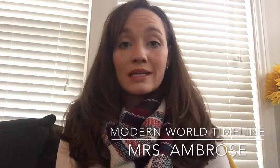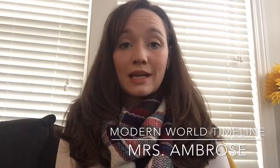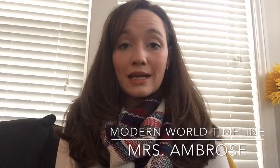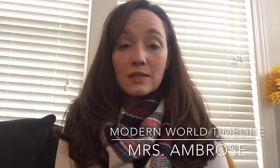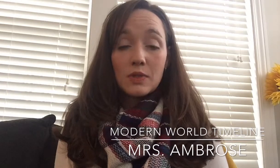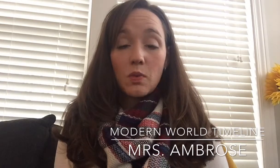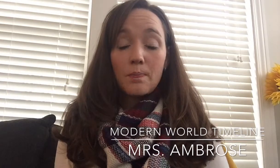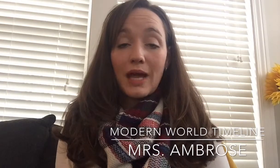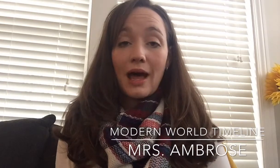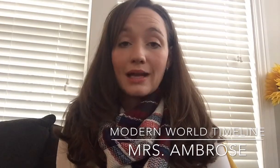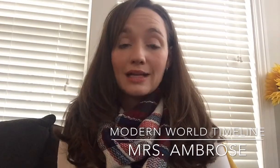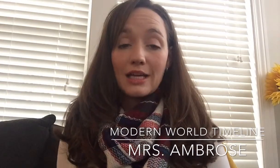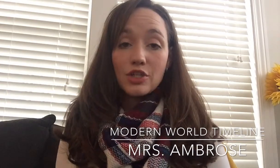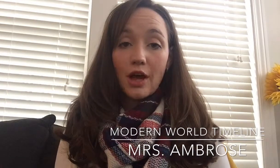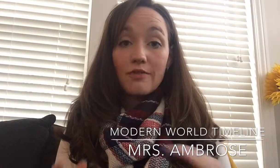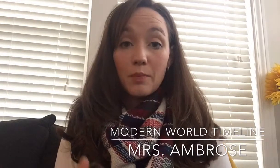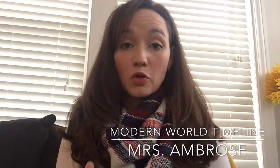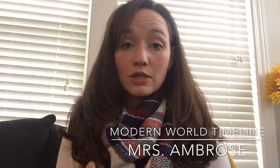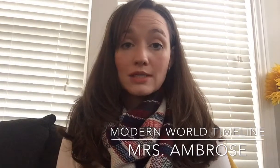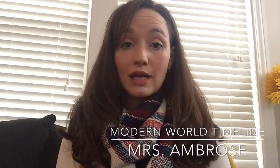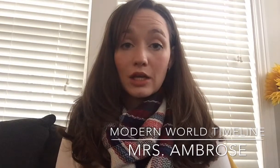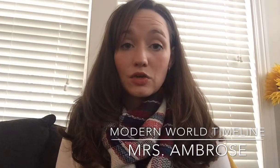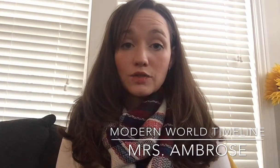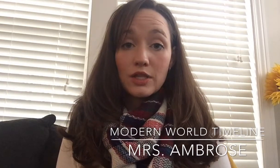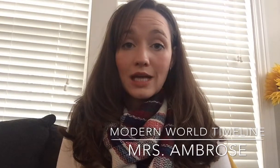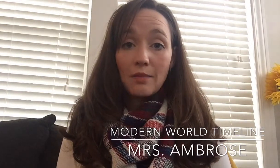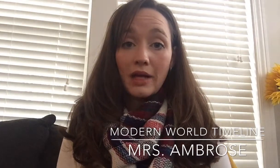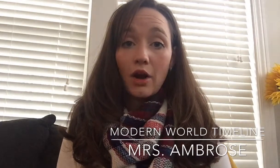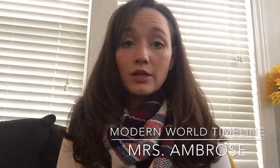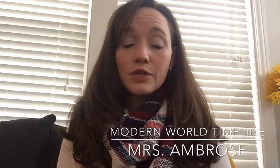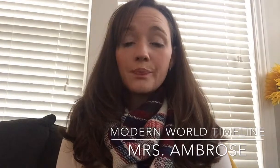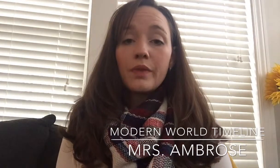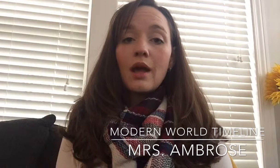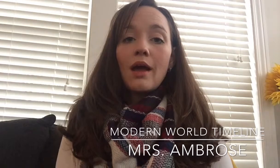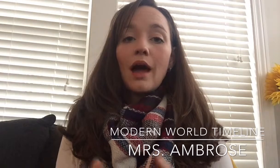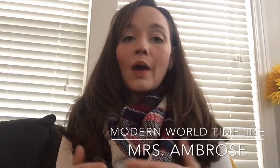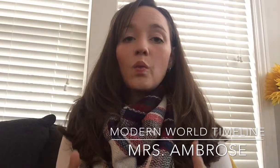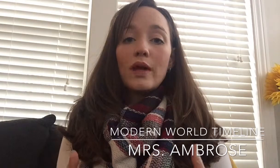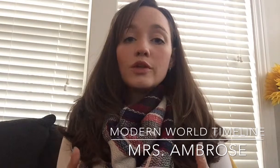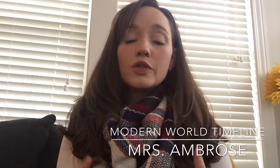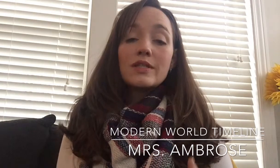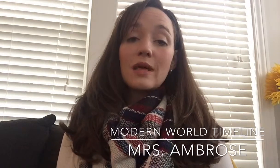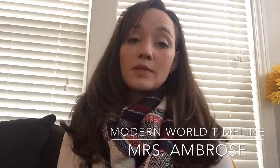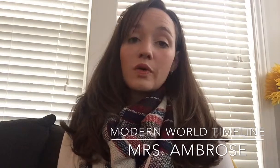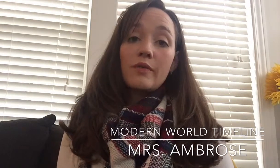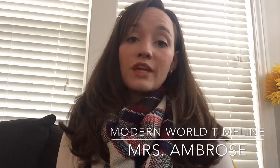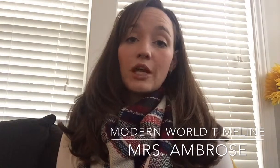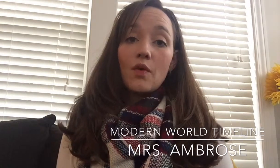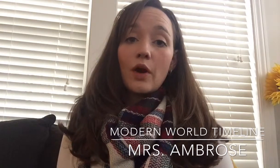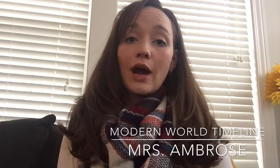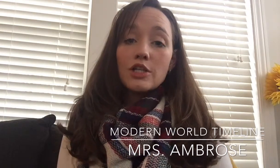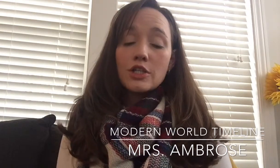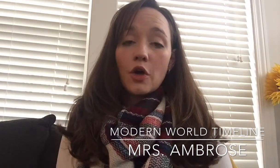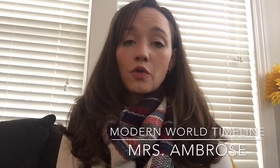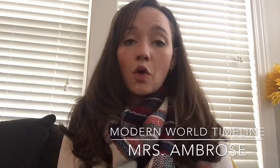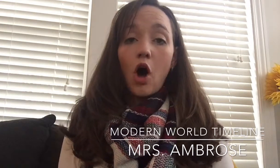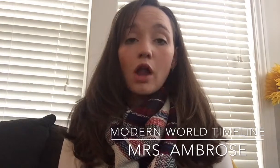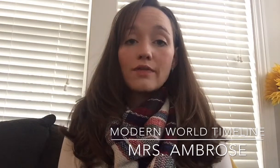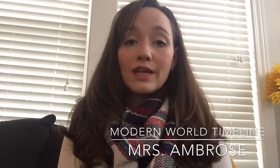reasoning is behind each of the motions that I use for the timeline cards. I will do a subsequent video where I just go through all of the